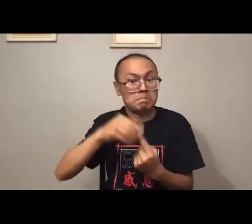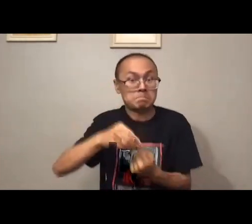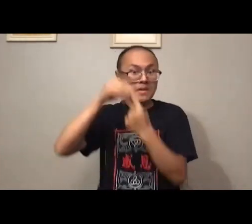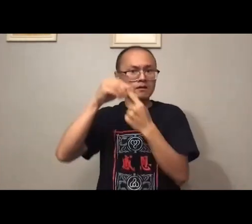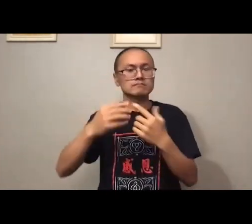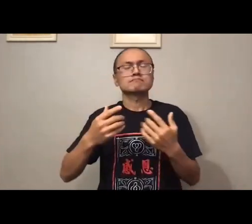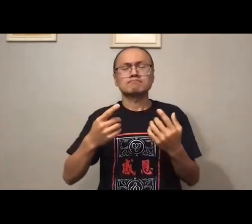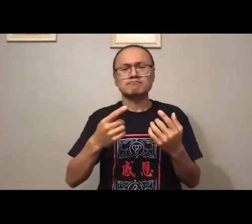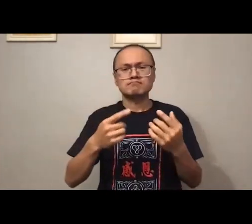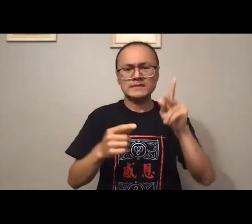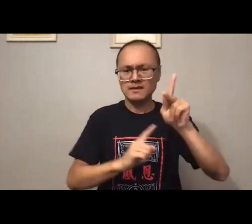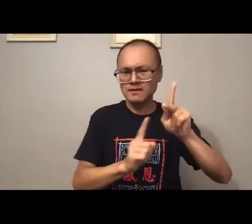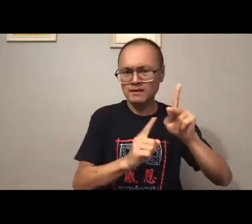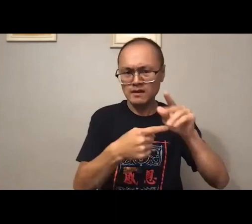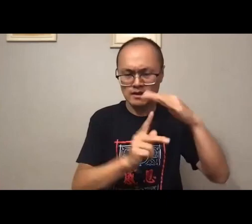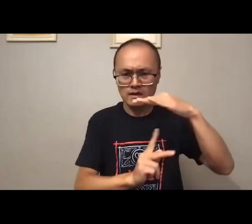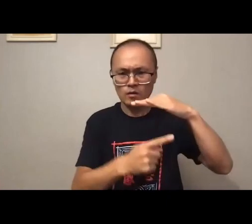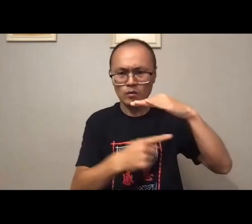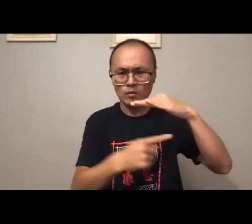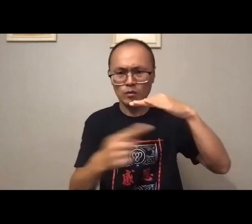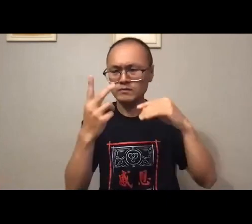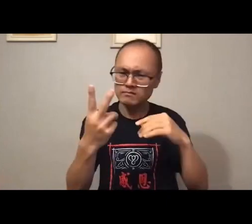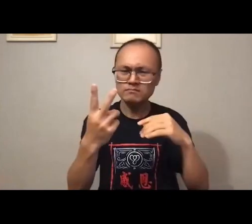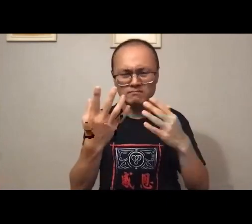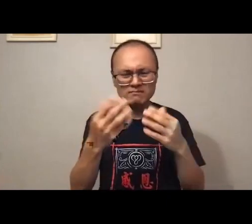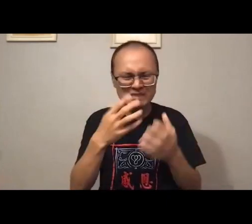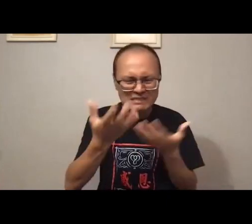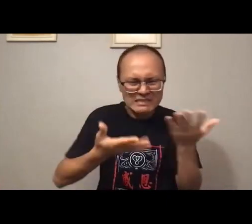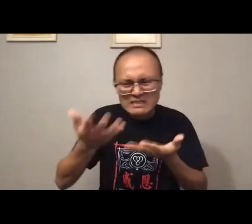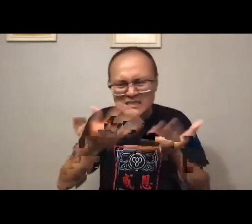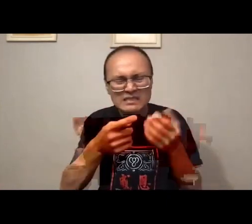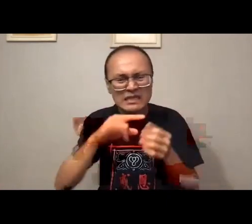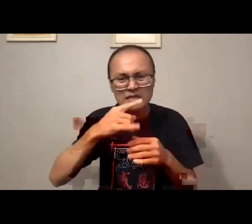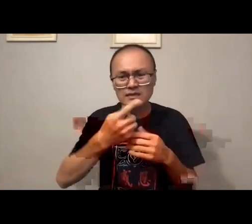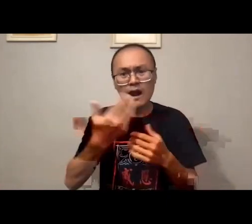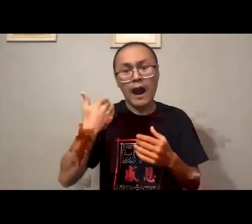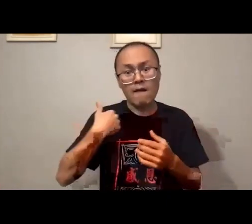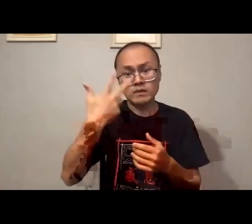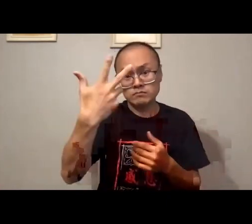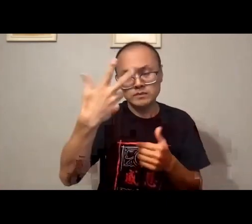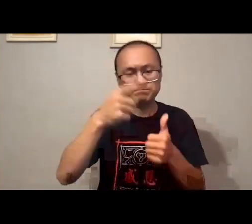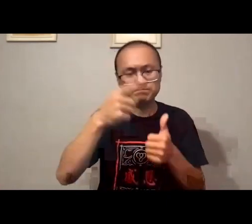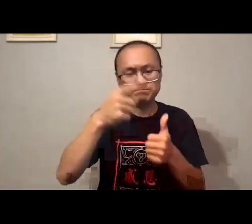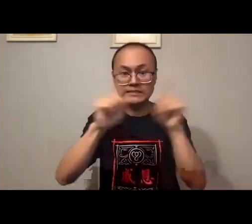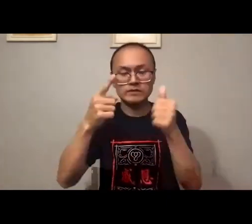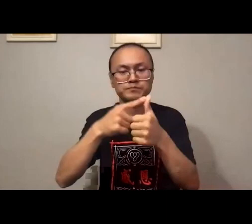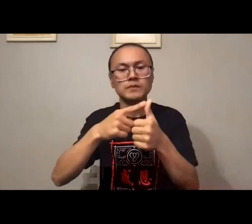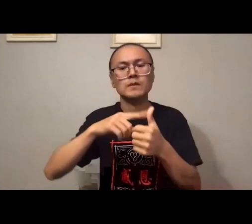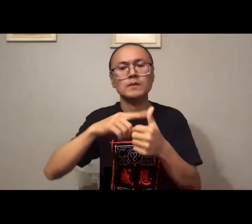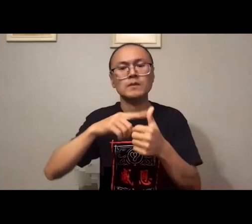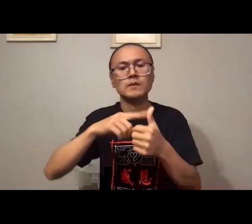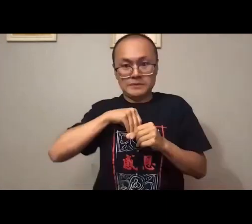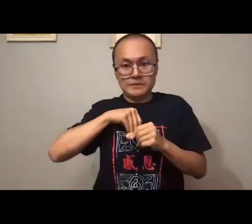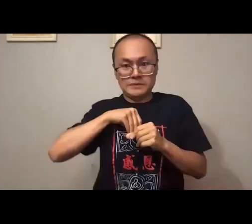And spoke with her about how she was teaching and what she was teaching and working with children ages K through